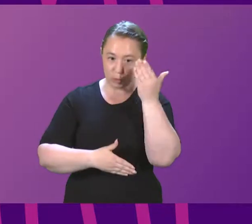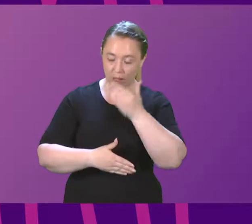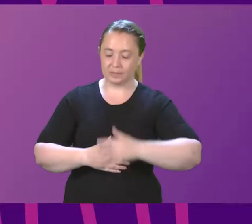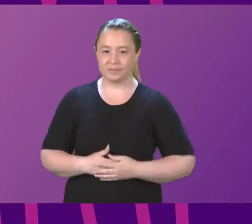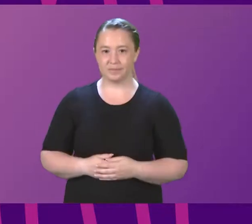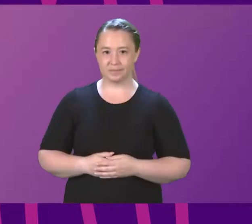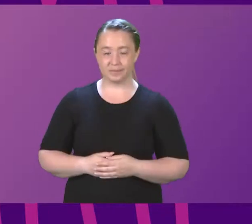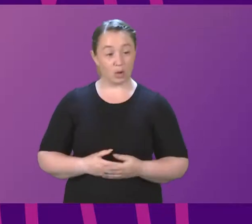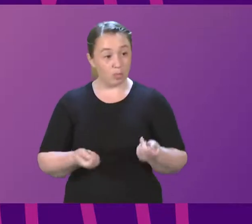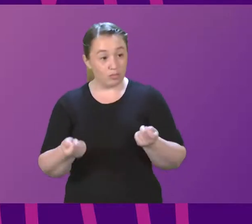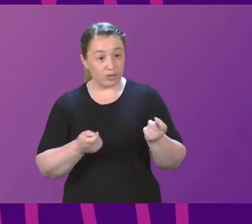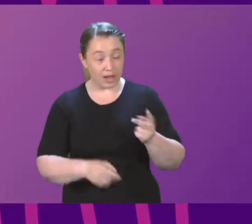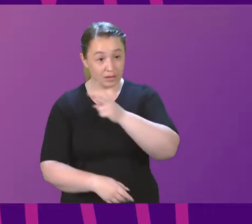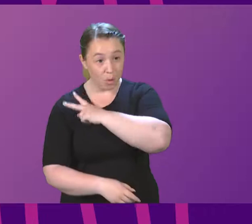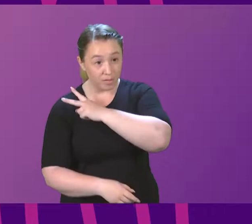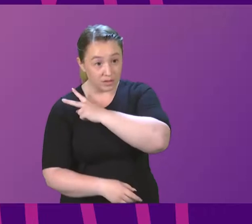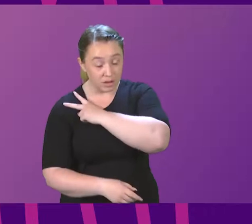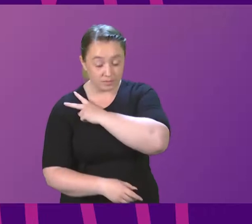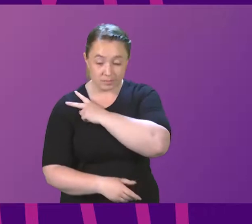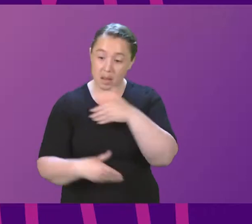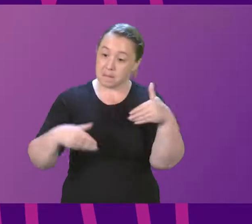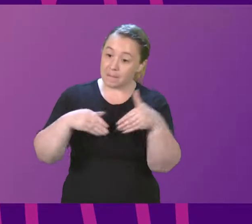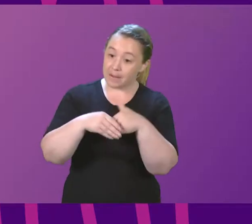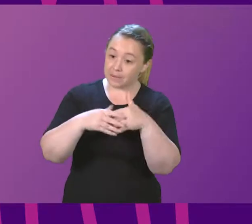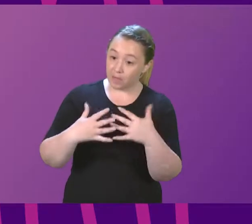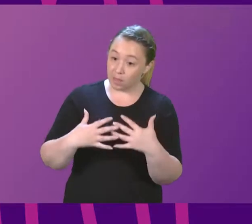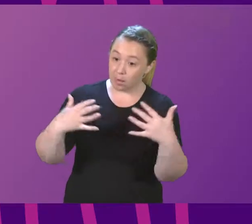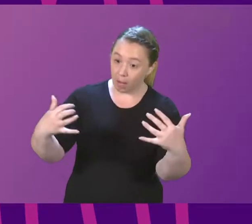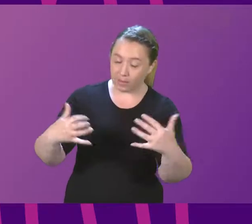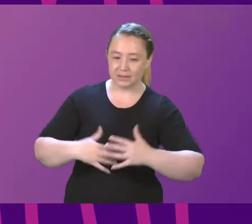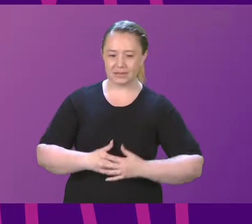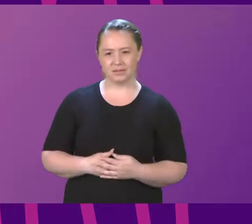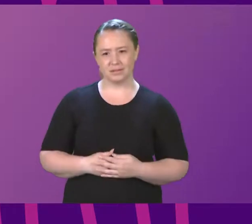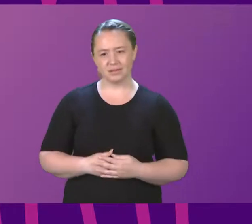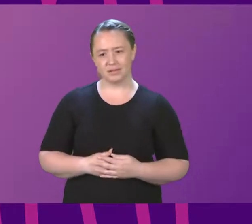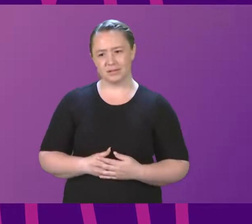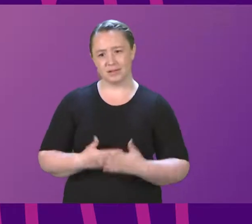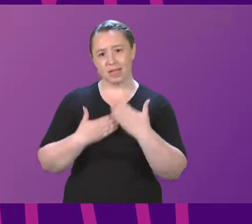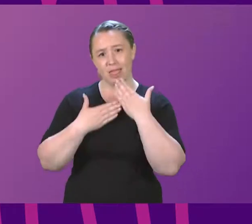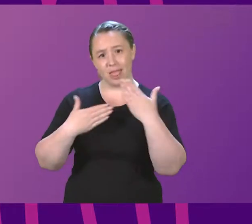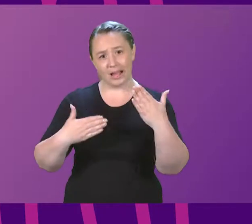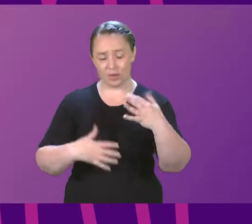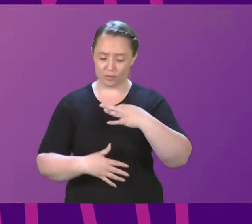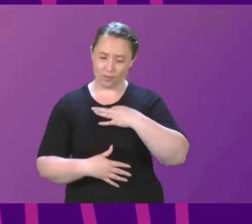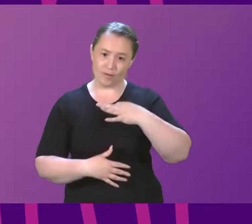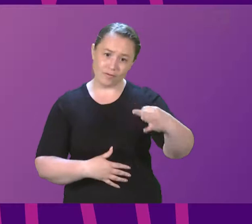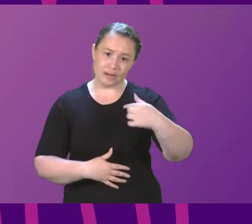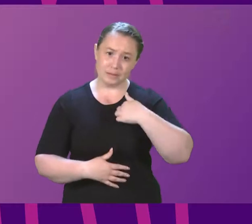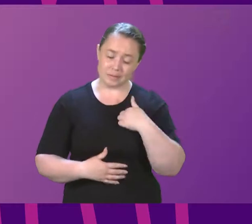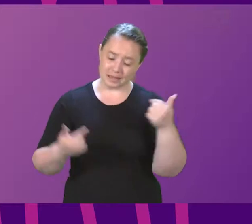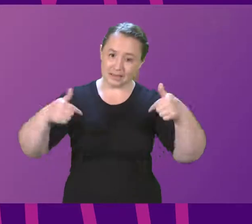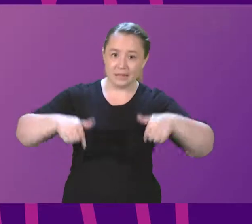Presiding officer, members of the Scottish Parliament, thank you for the opportunity to address you today.